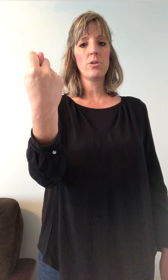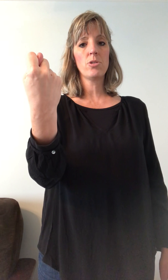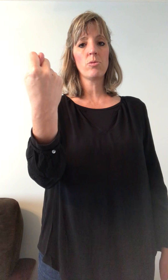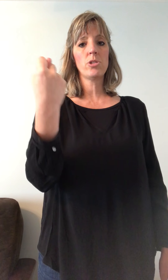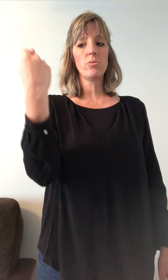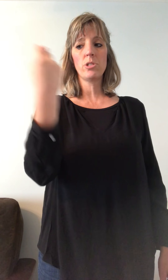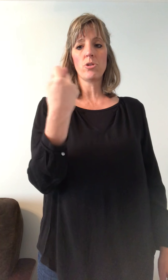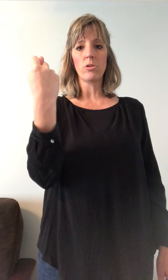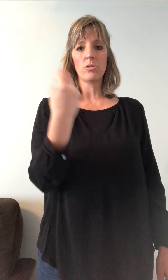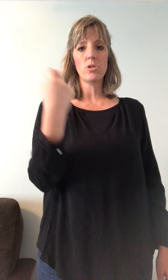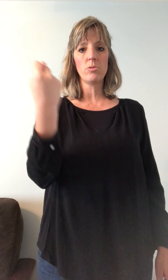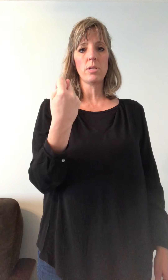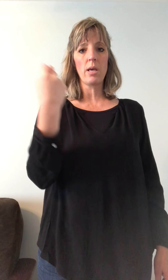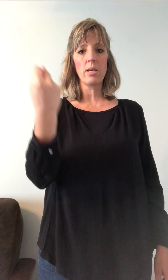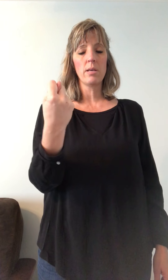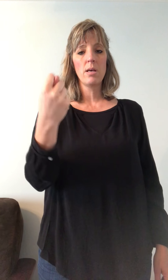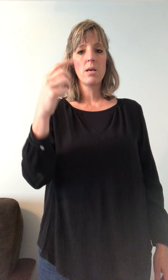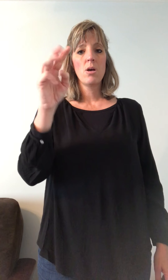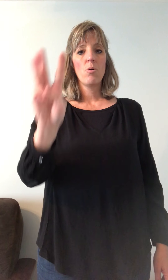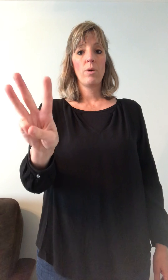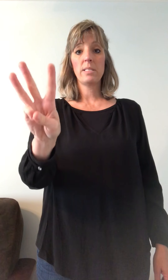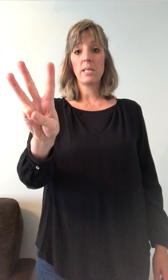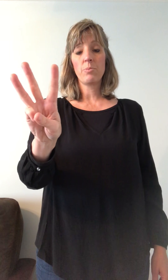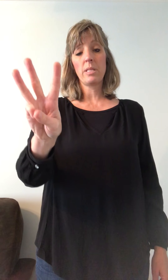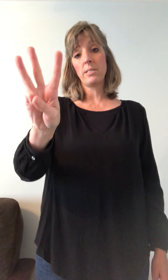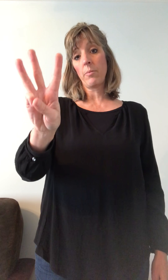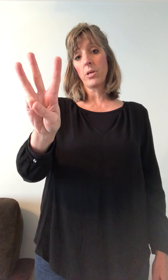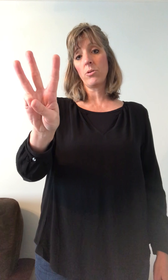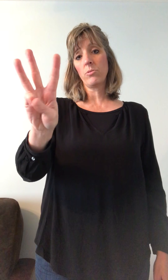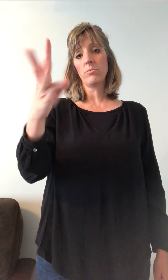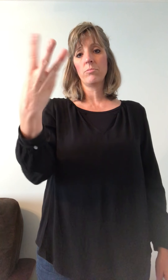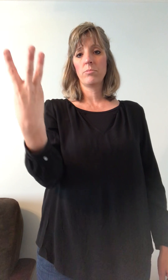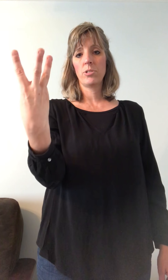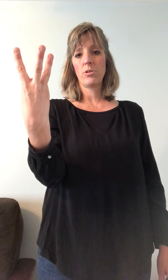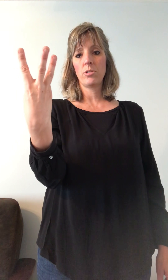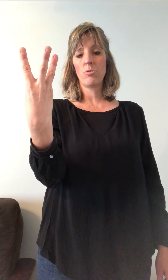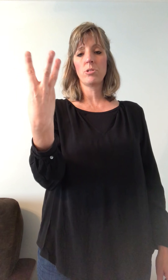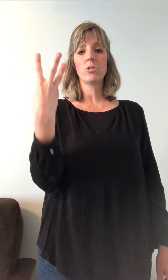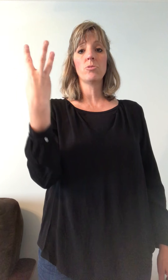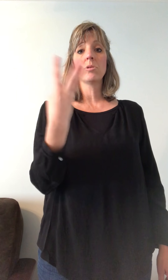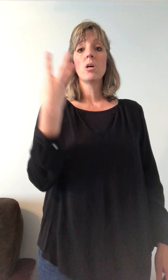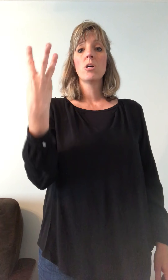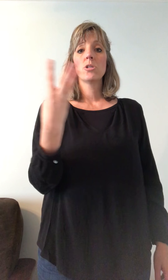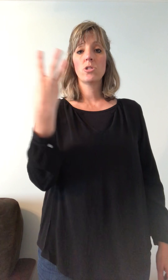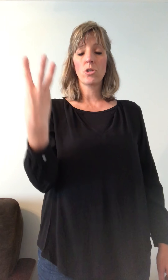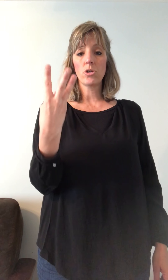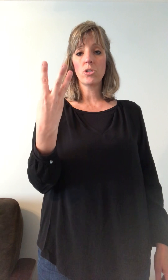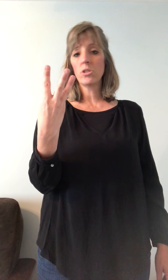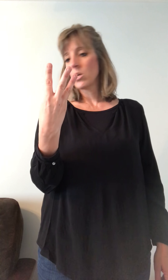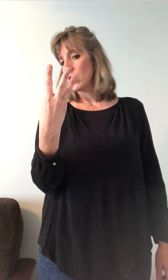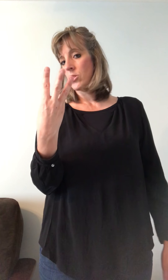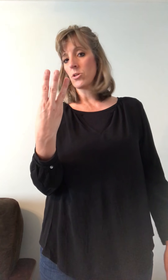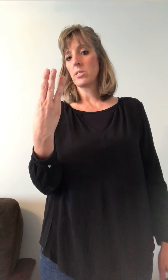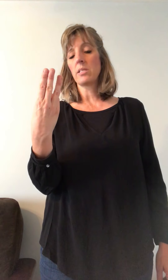it towards you and circle. Tuesday. Wednesday's with a W. Turn it towards you. Circle. Thursday's with